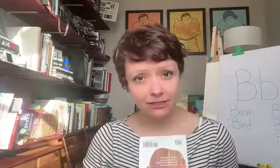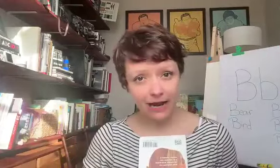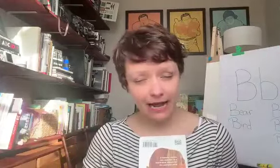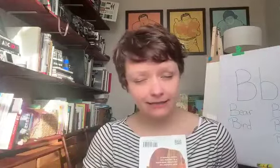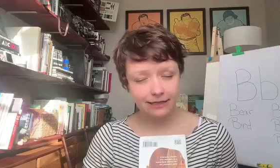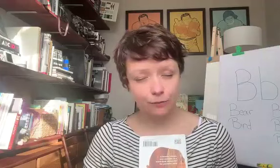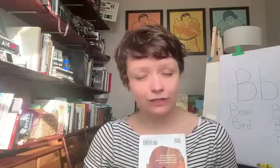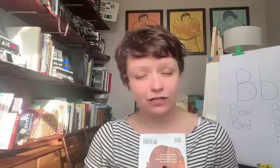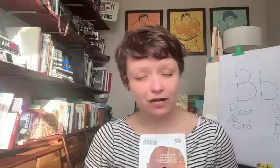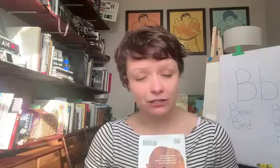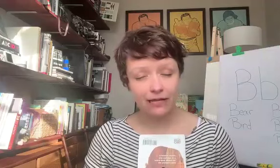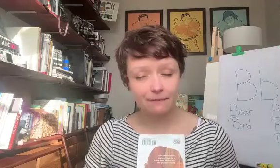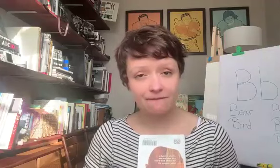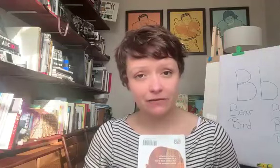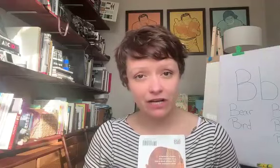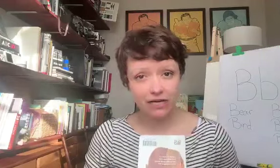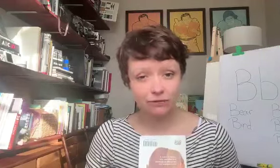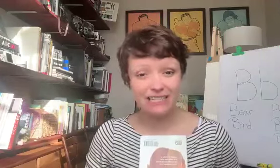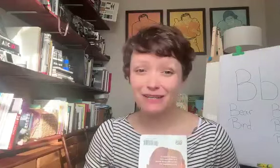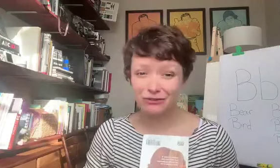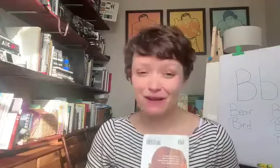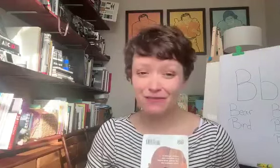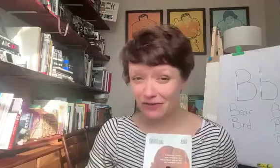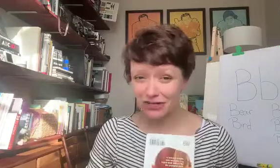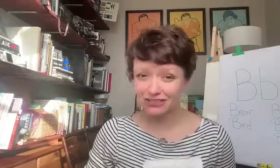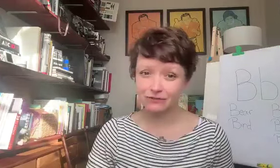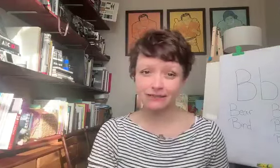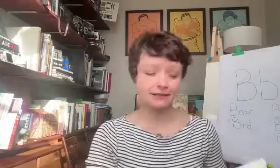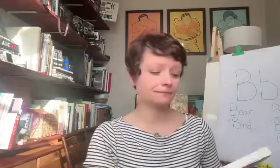teacher hat and I'm going to talk to you like my favorite young students because you are my favorite young students.